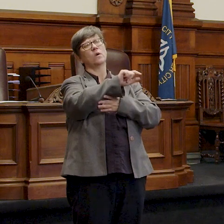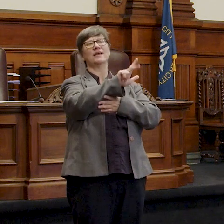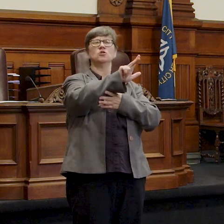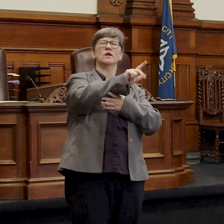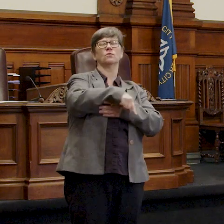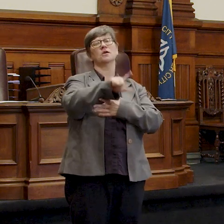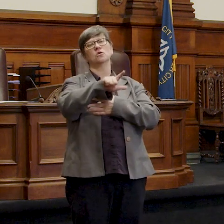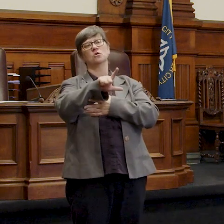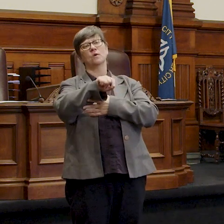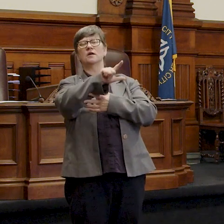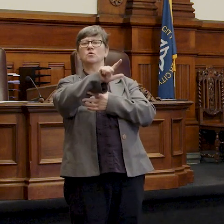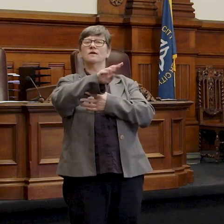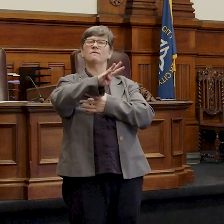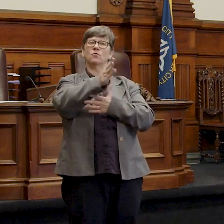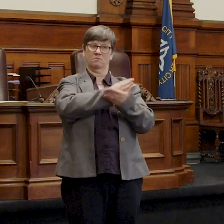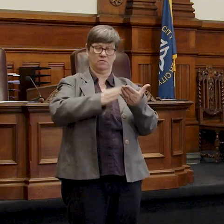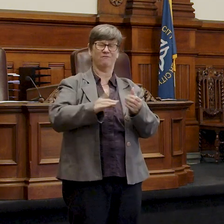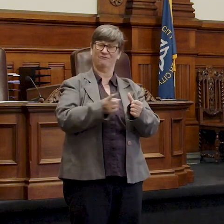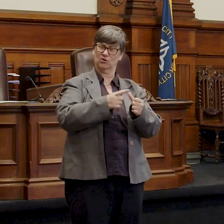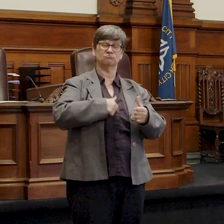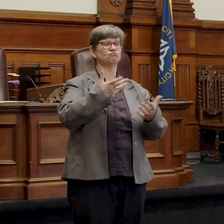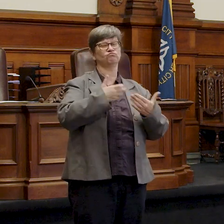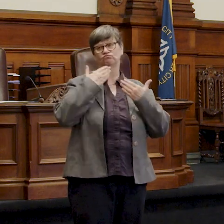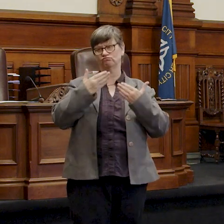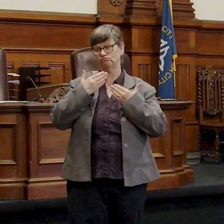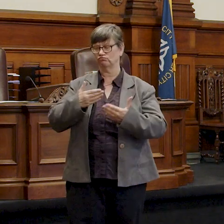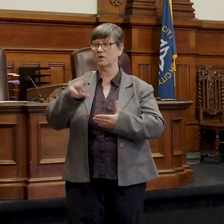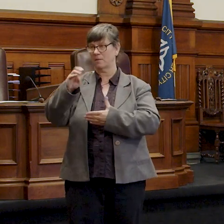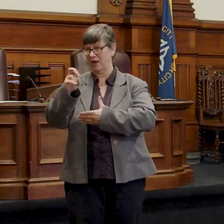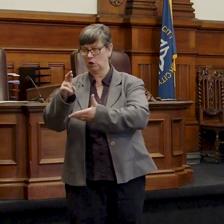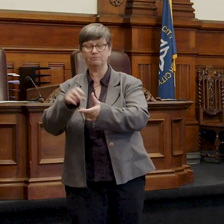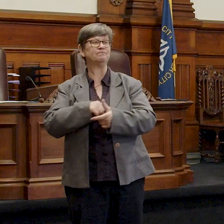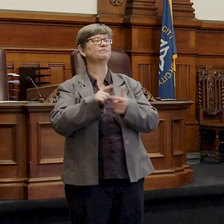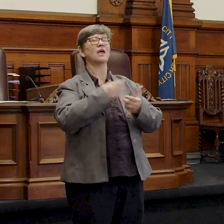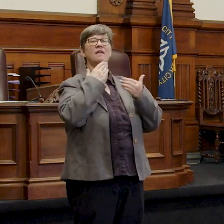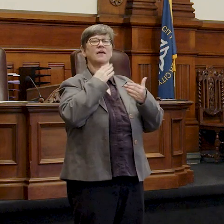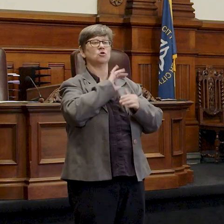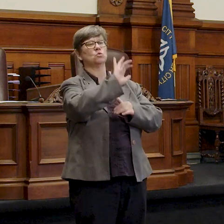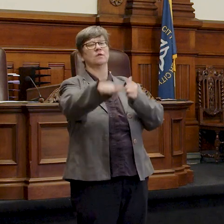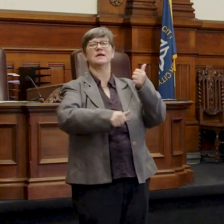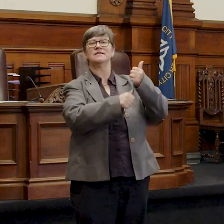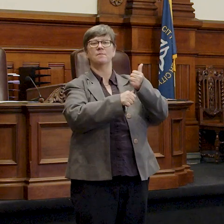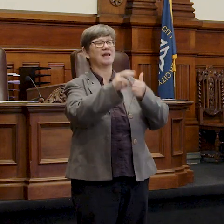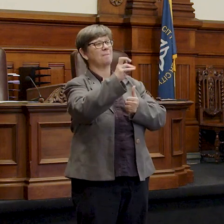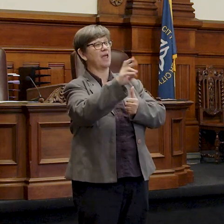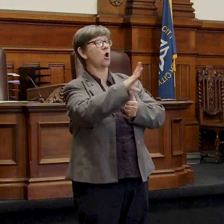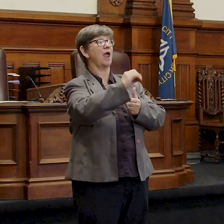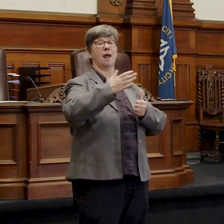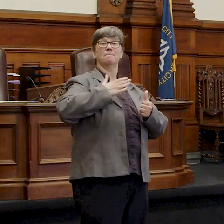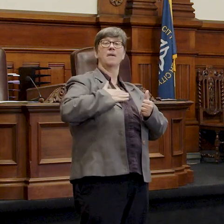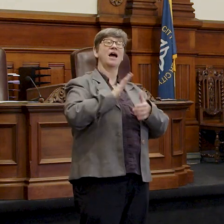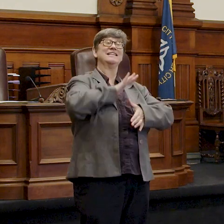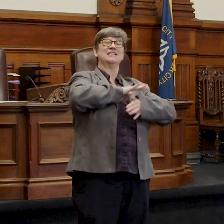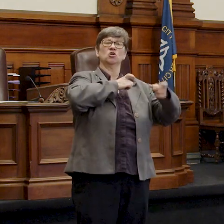proposed budget, I'd like to start by thanking the Mayor, Deputy Mayor, and my senior management team colleagues for their work in forming